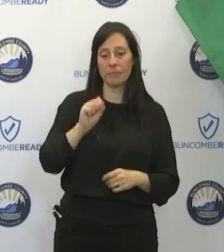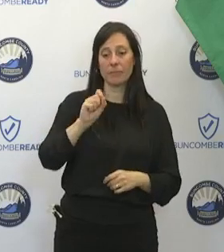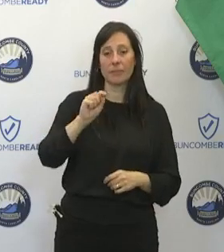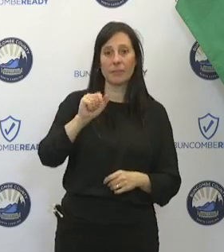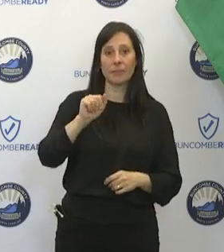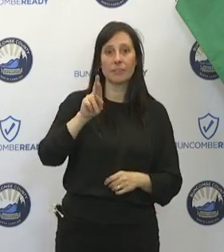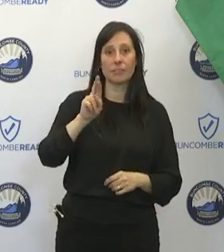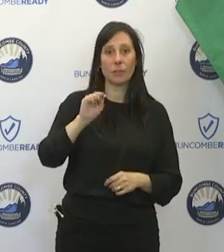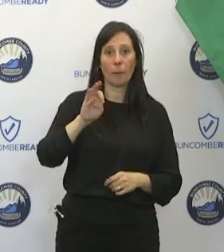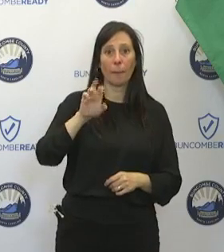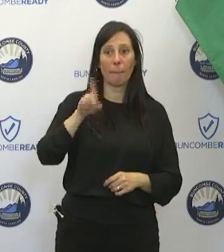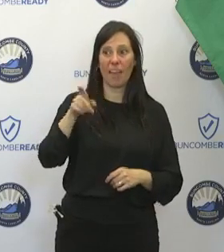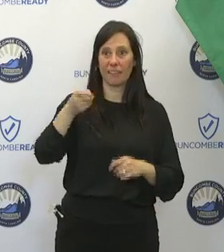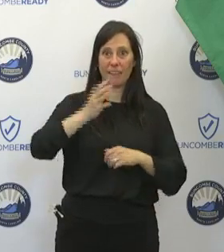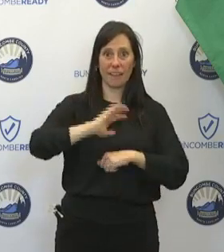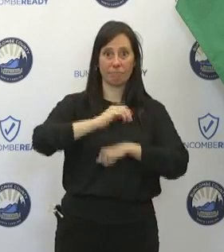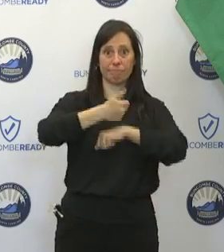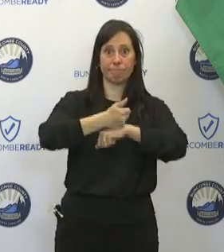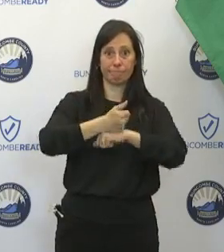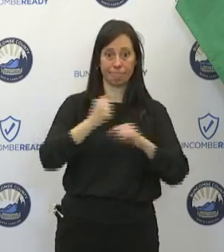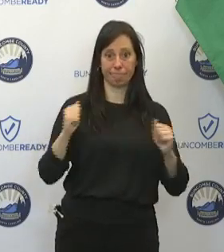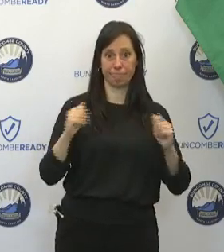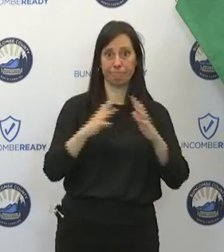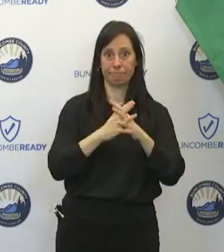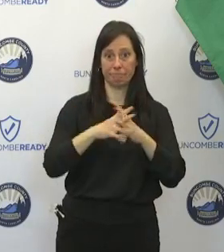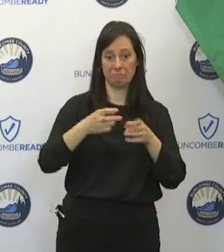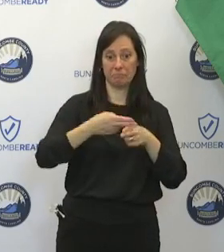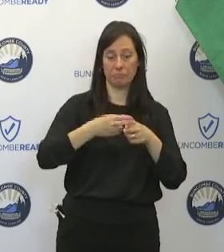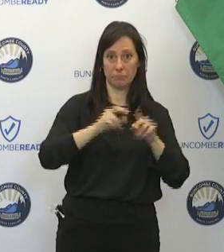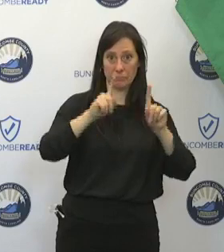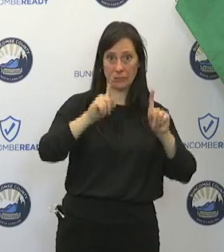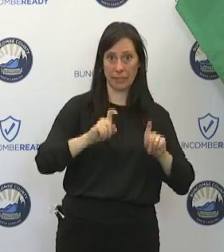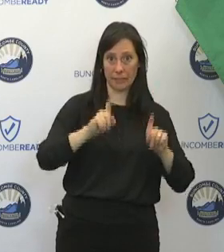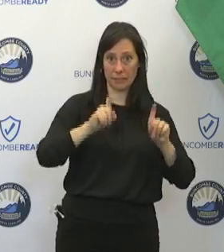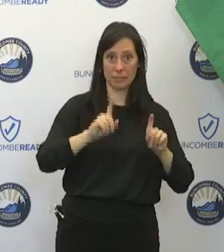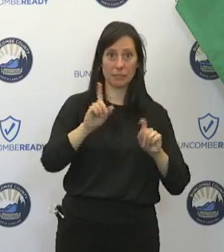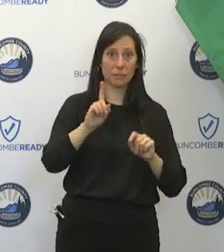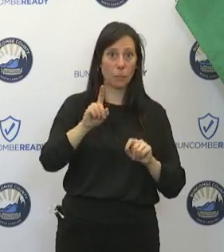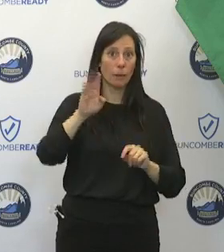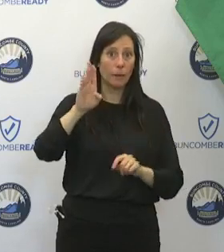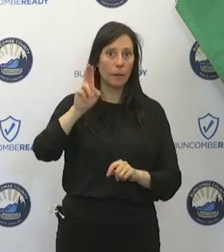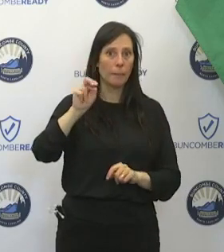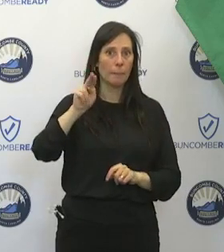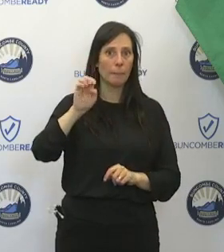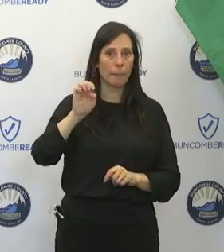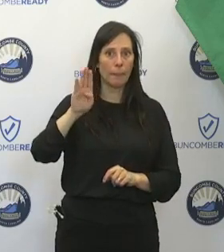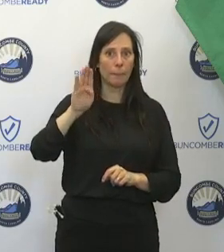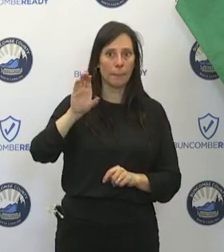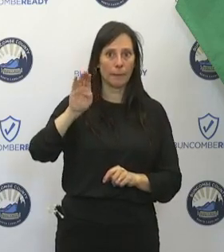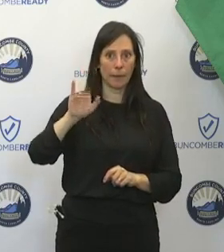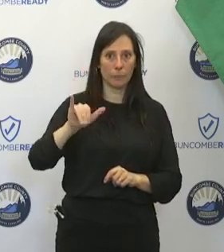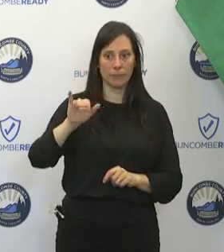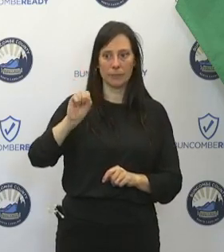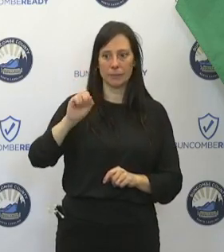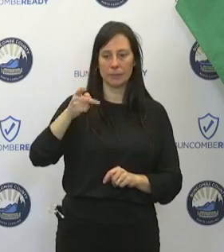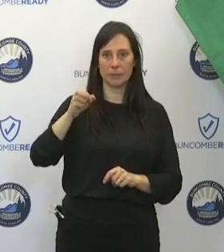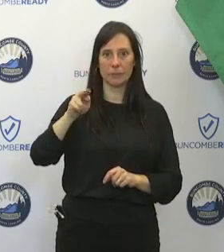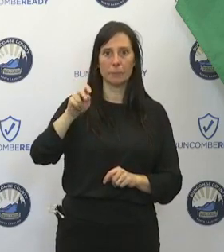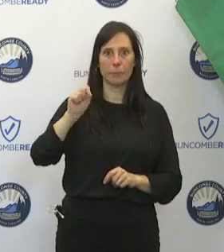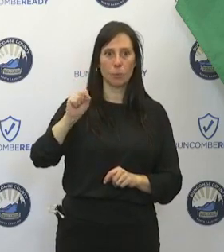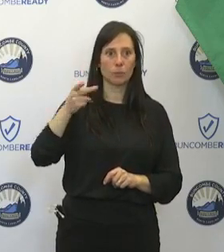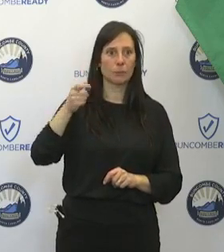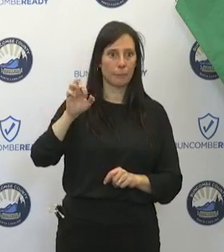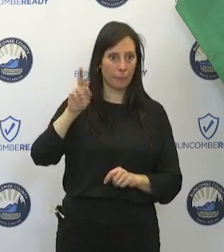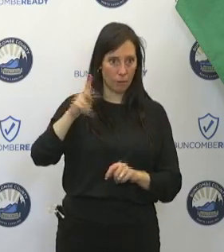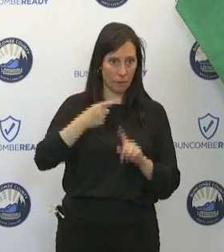up a testing location at the Buncombe County Sports Park on Thursdays from 10 a.m. to 3 p.m. You can find out